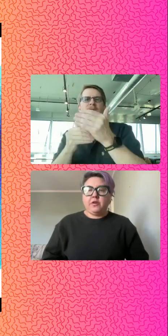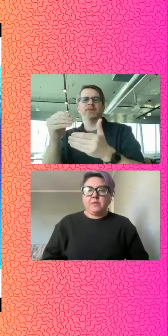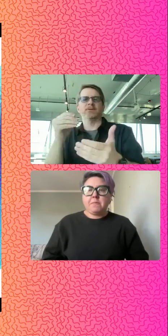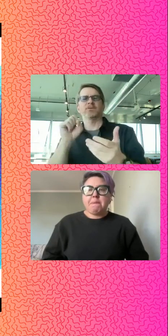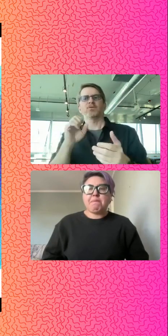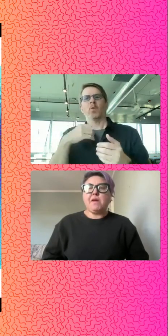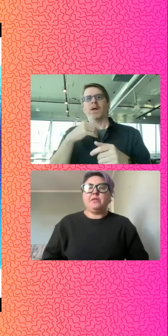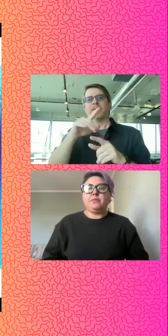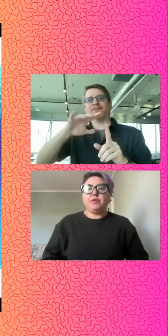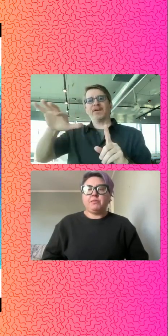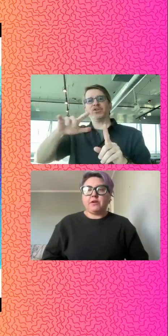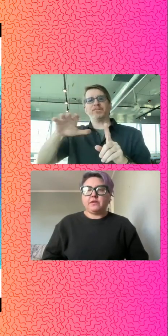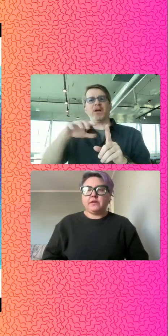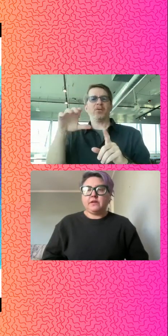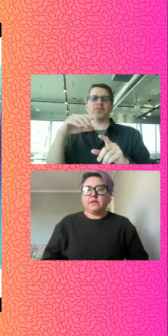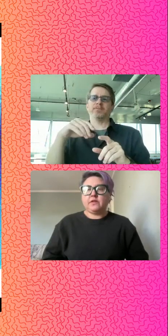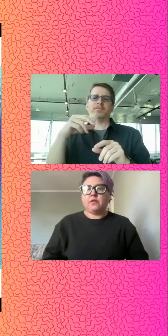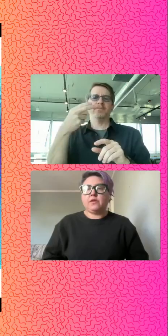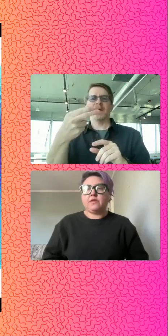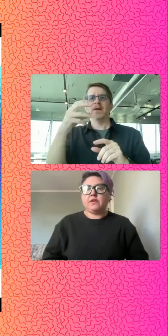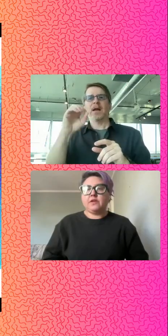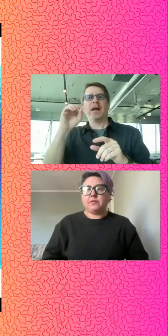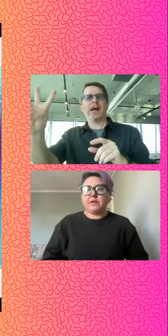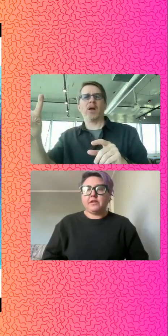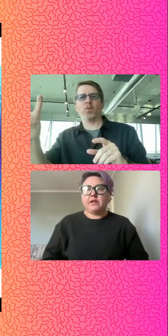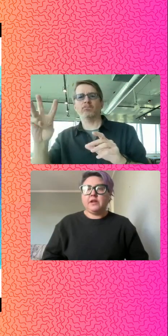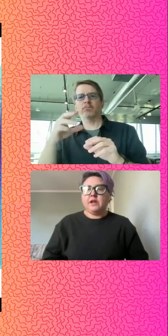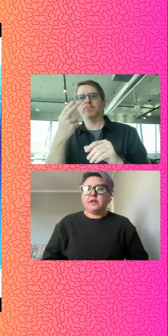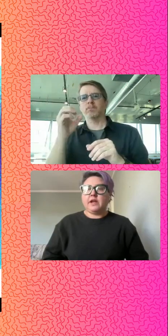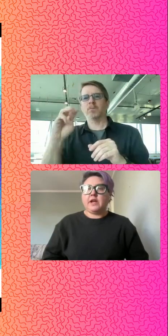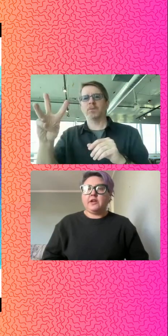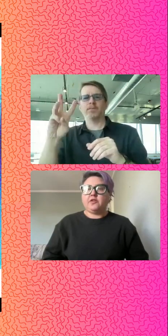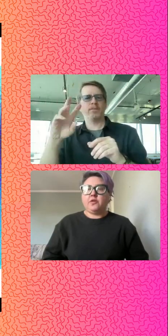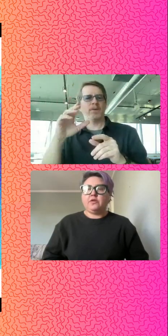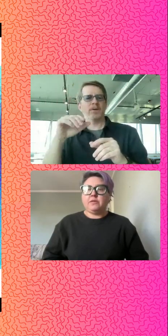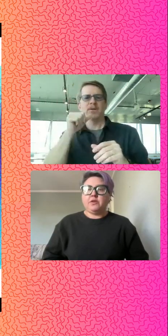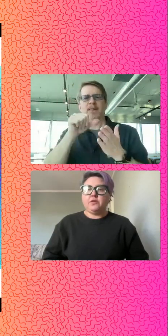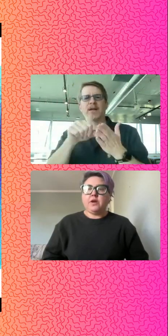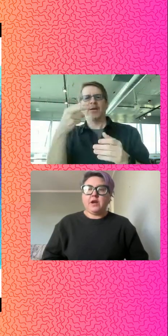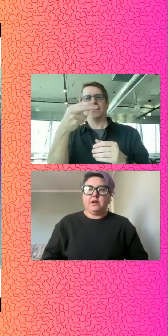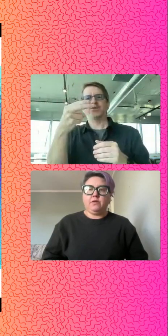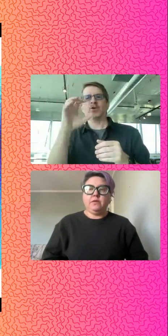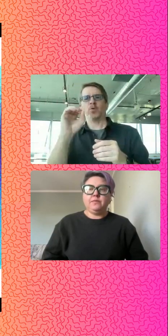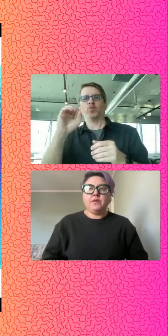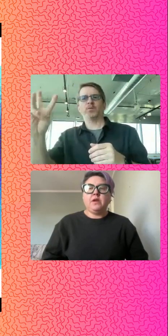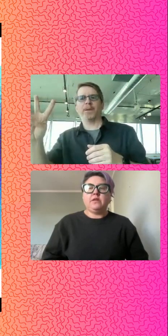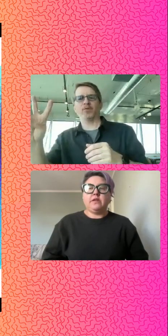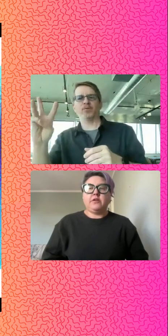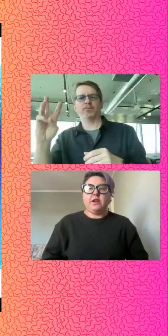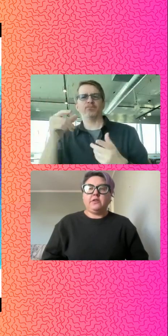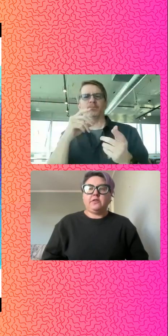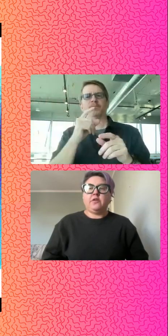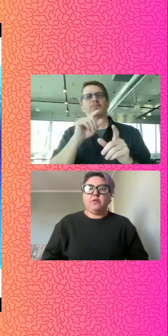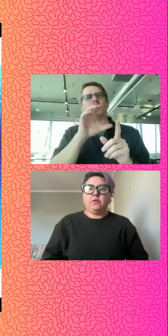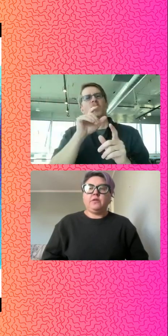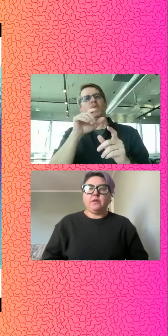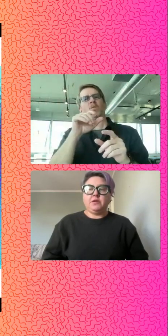video capturing and pre-processing. So with the finger spelling like HOW, how, the